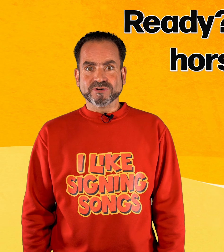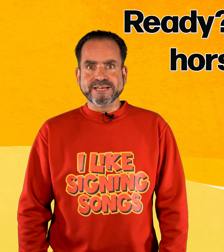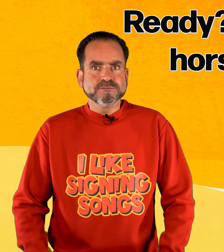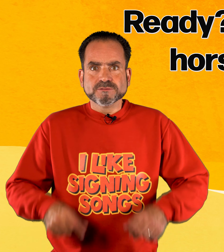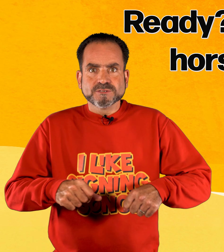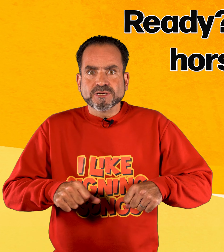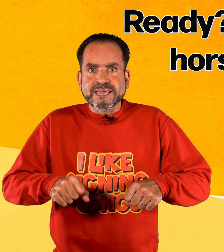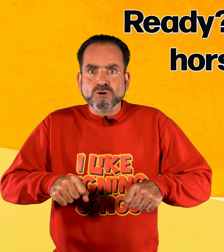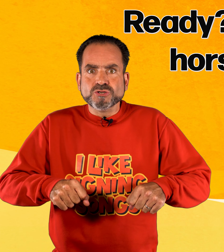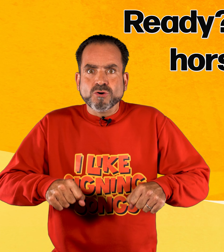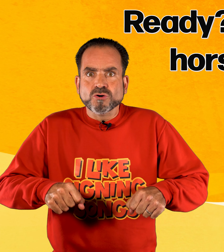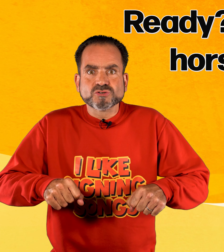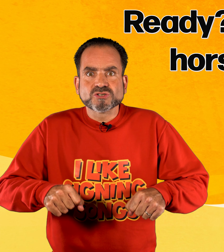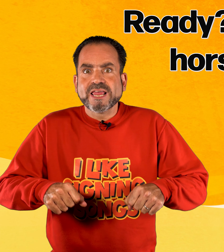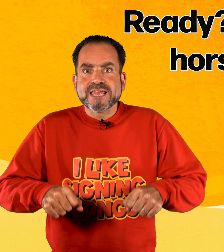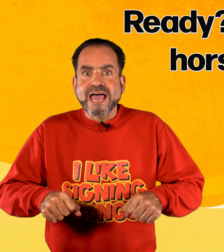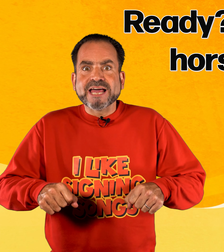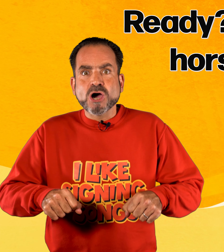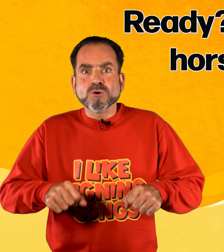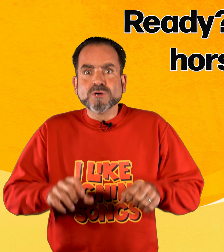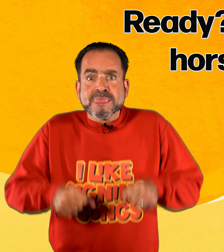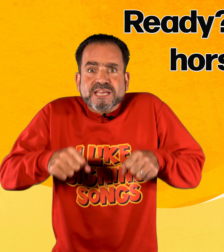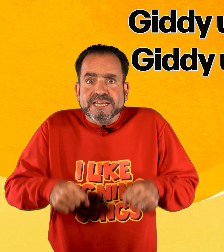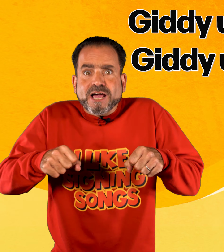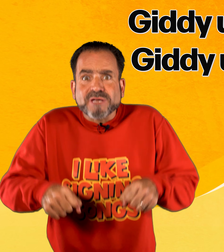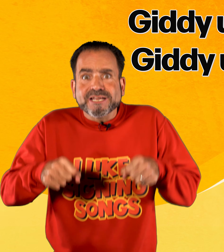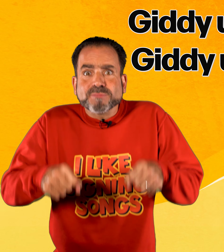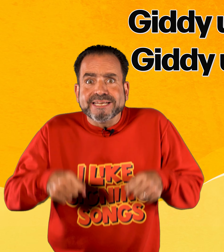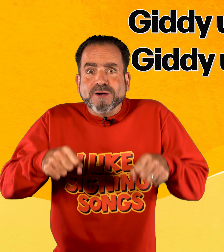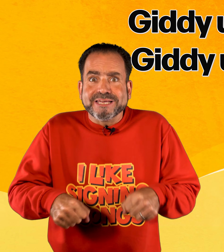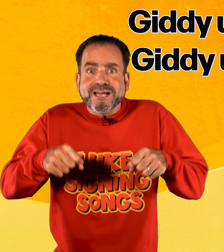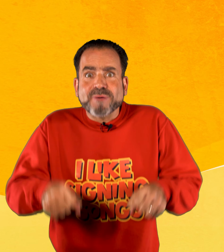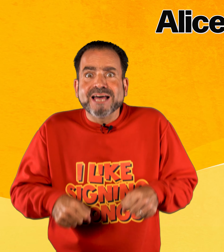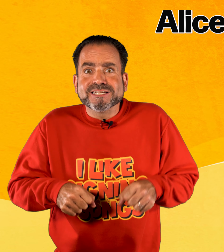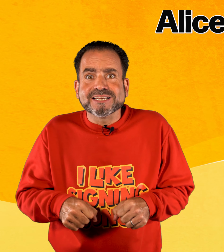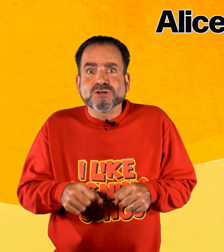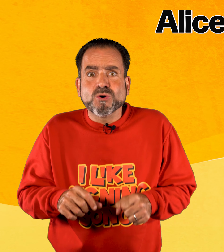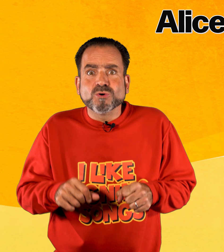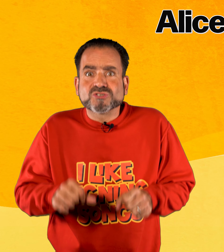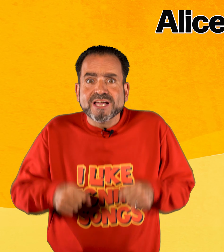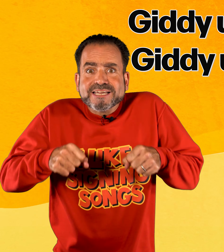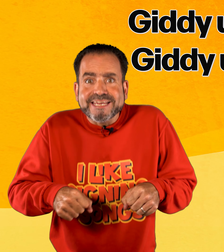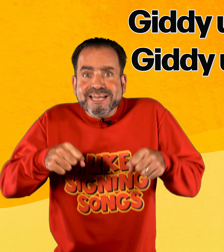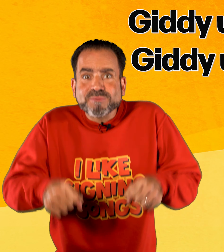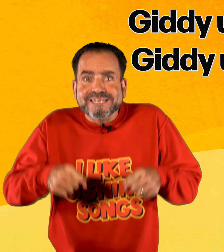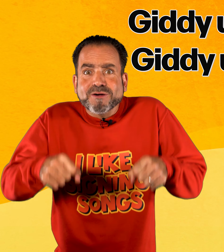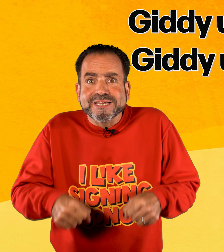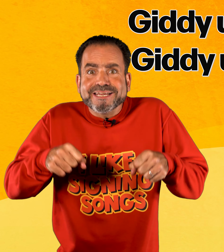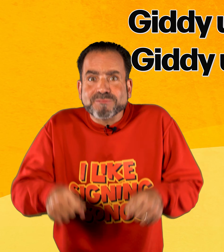Ready? Get on your horse and go. Giddy up, giddy up, giddy up, giddy up. Alice is a horse. Giddy up, giddy up, giddy up, giddy